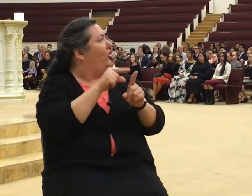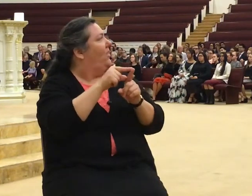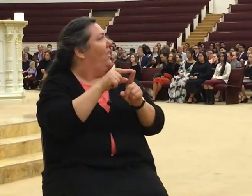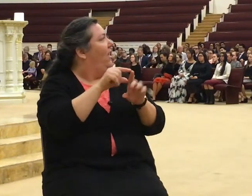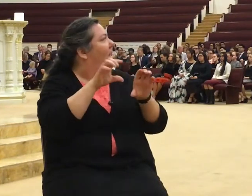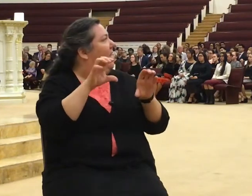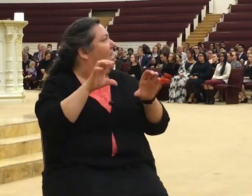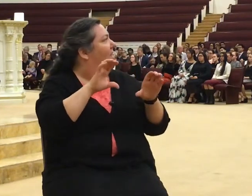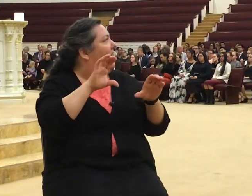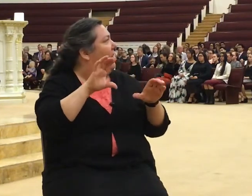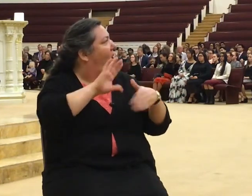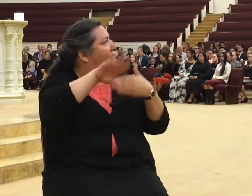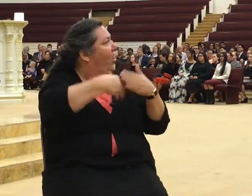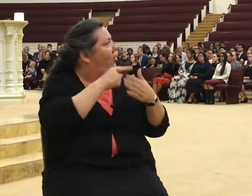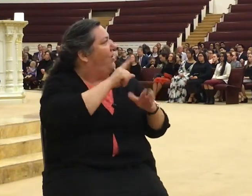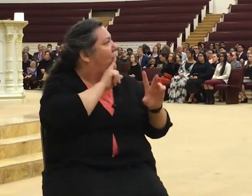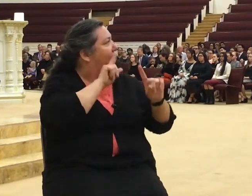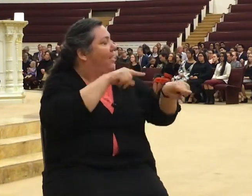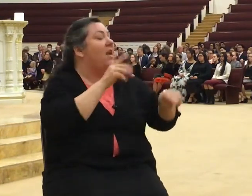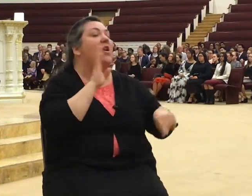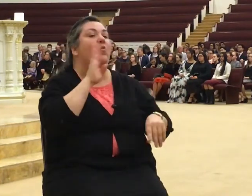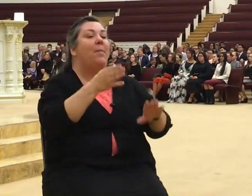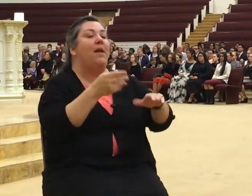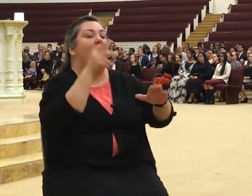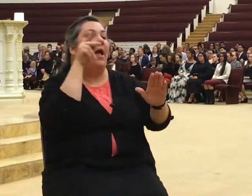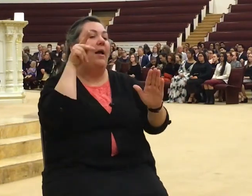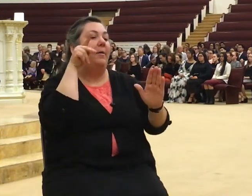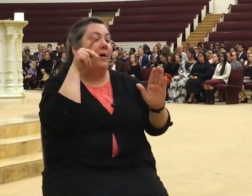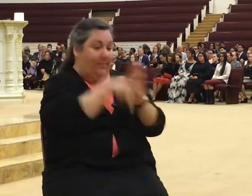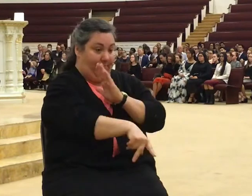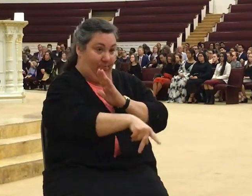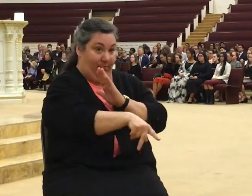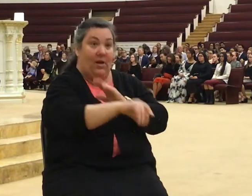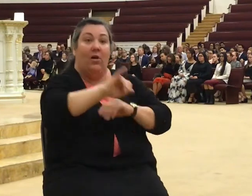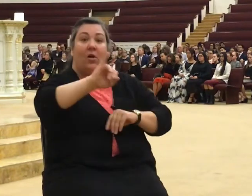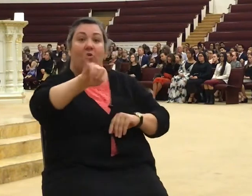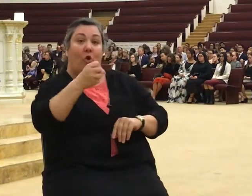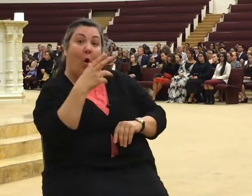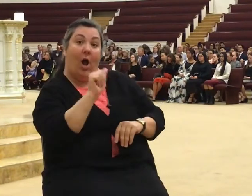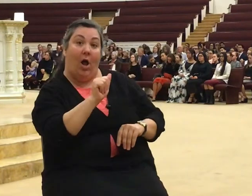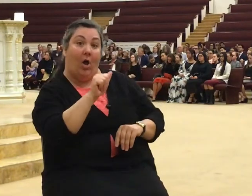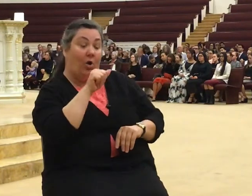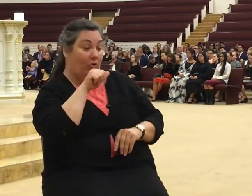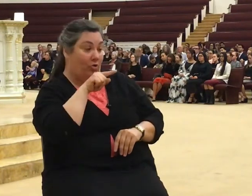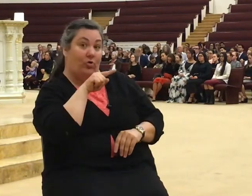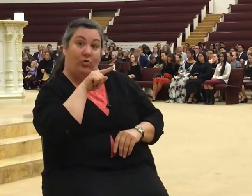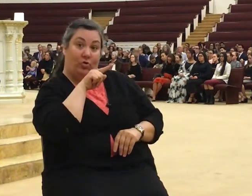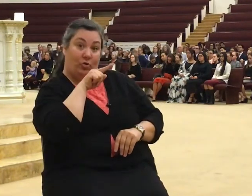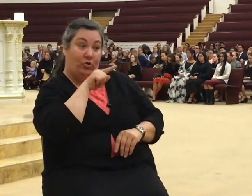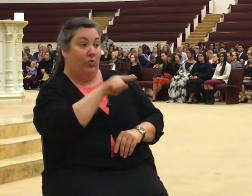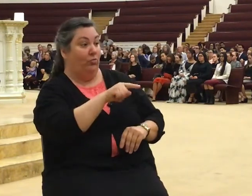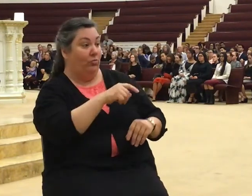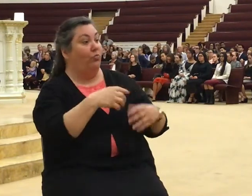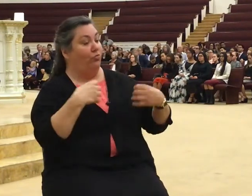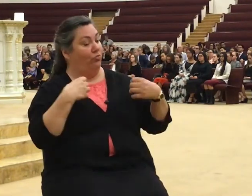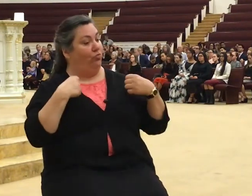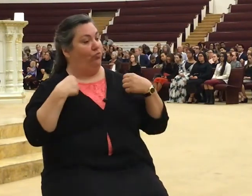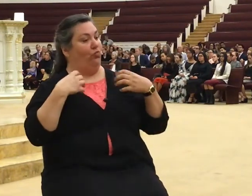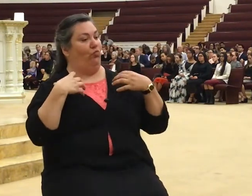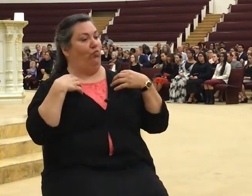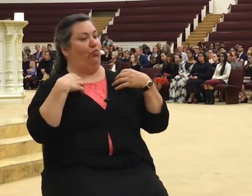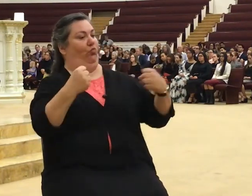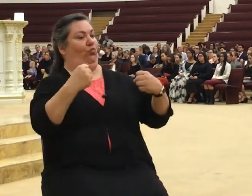him, he shall be put to death. Joshua, you go be strong and be of good courage. We got